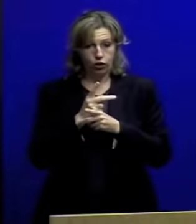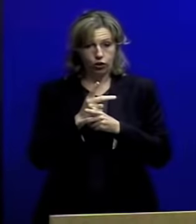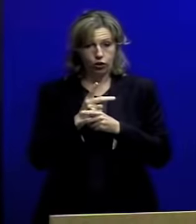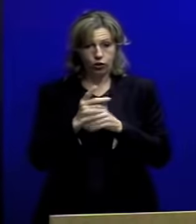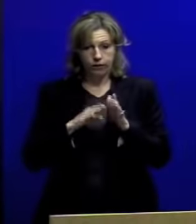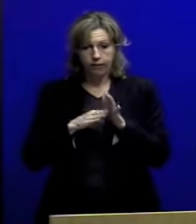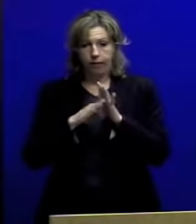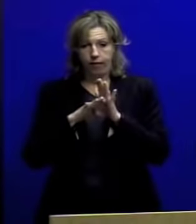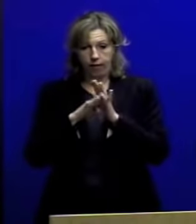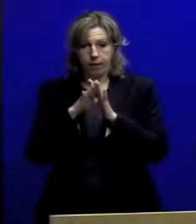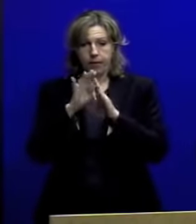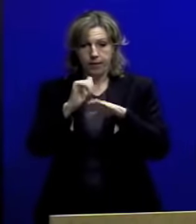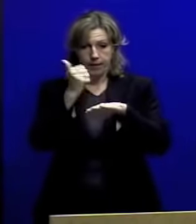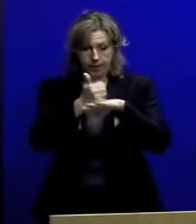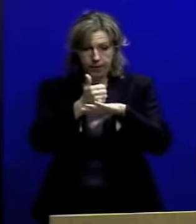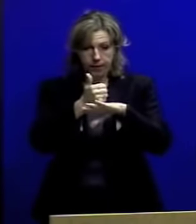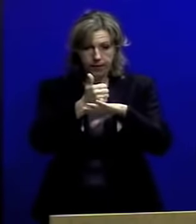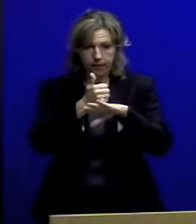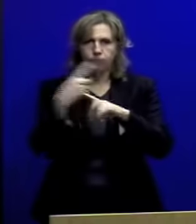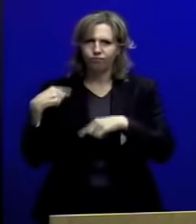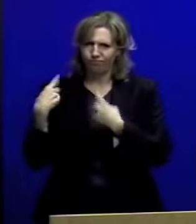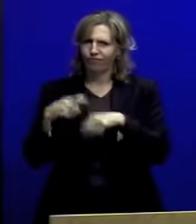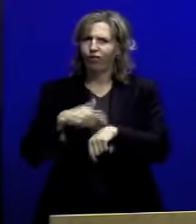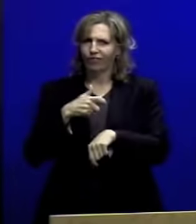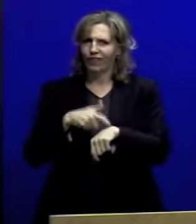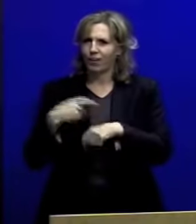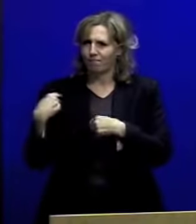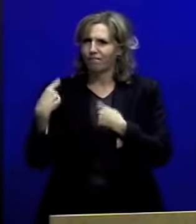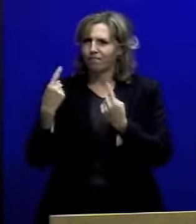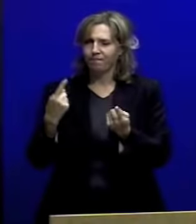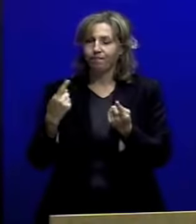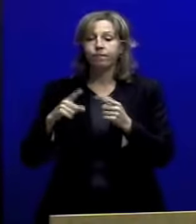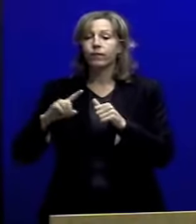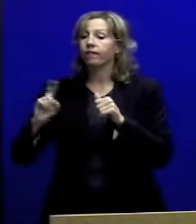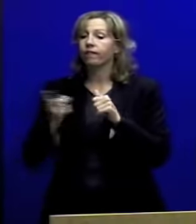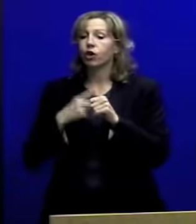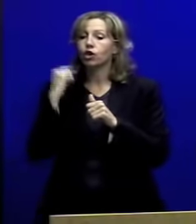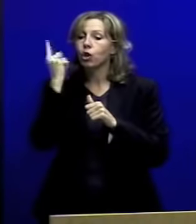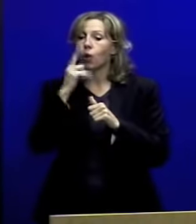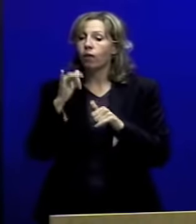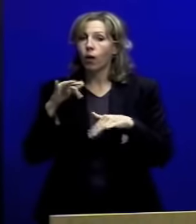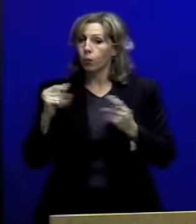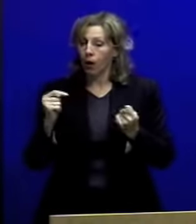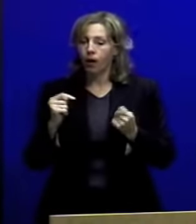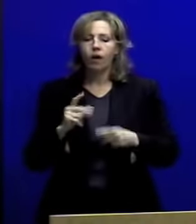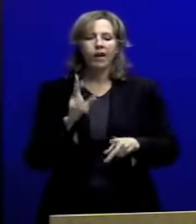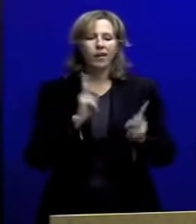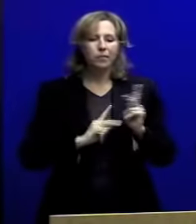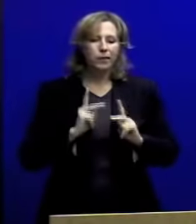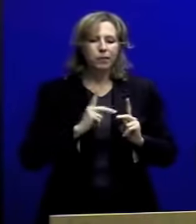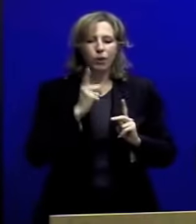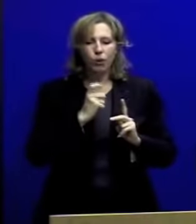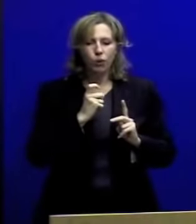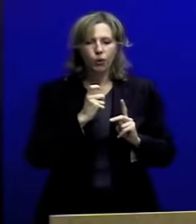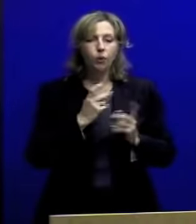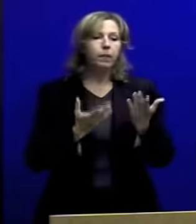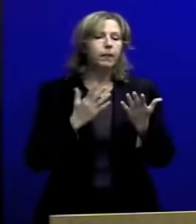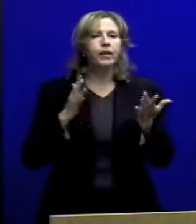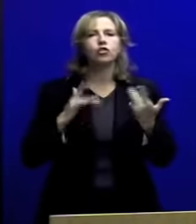started as simply places for people who were on a journey who needed to rest on the